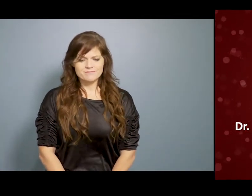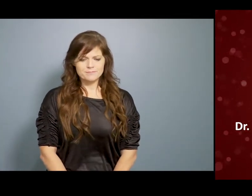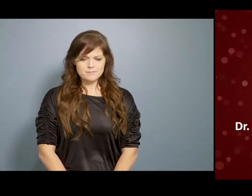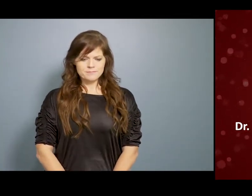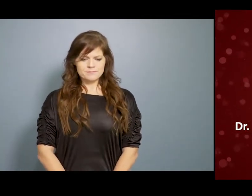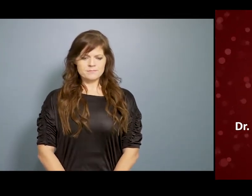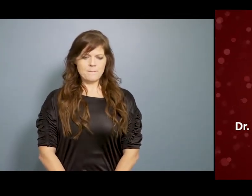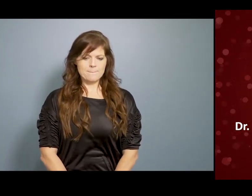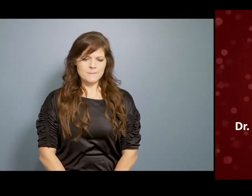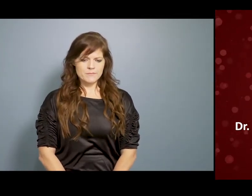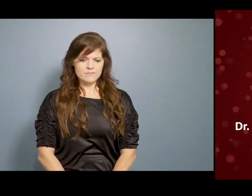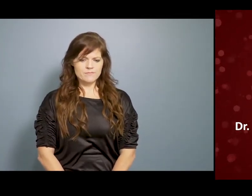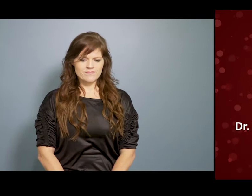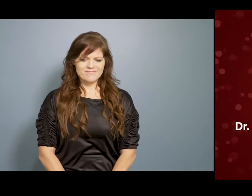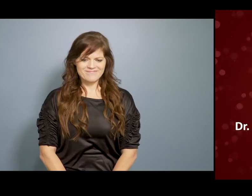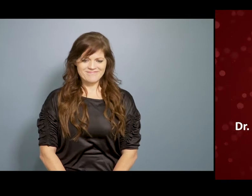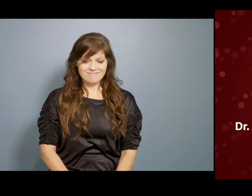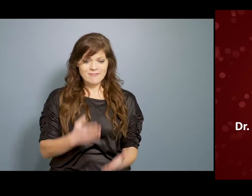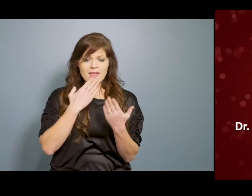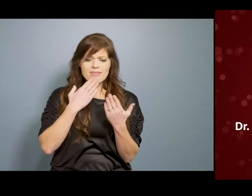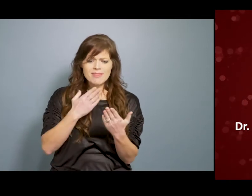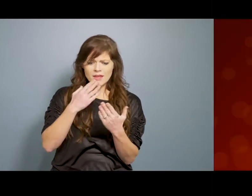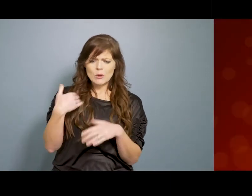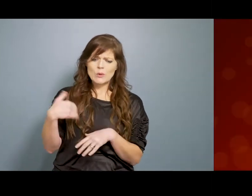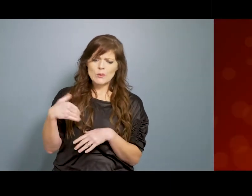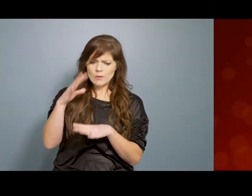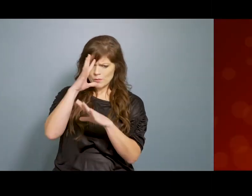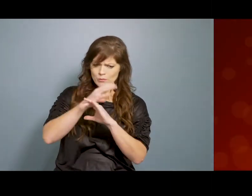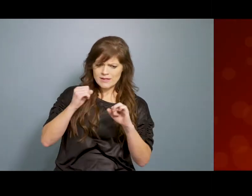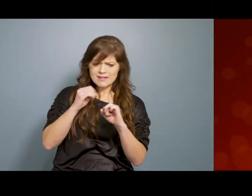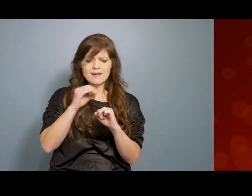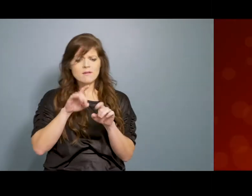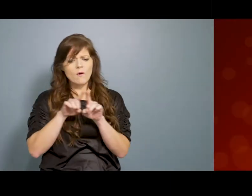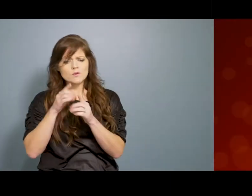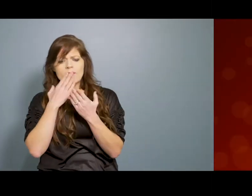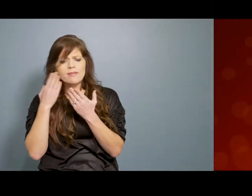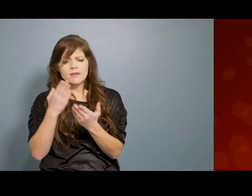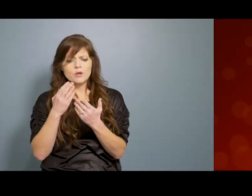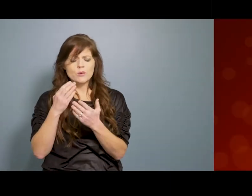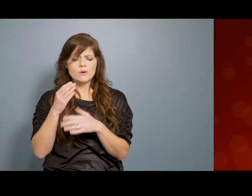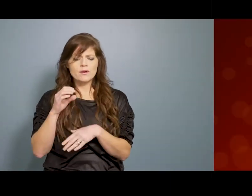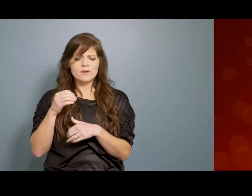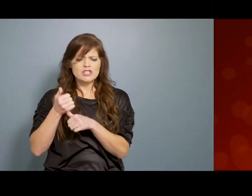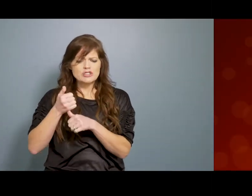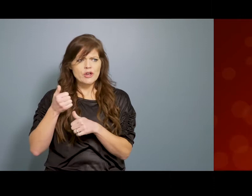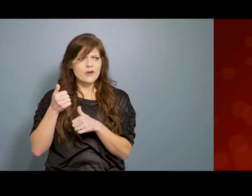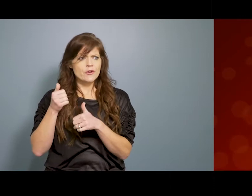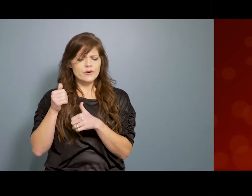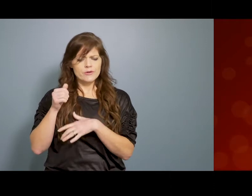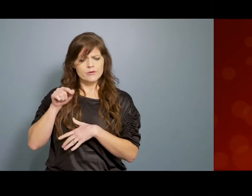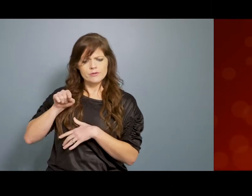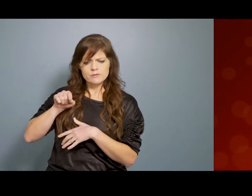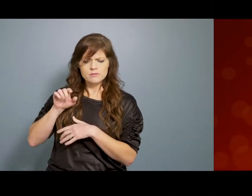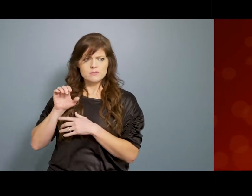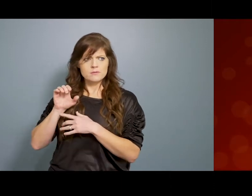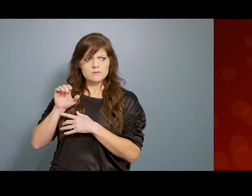Well, thank you, President, and thank you, Chairwoman Lenti, the new chair of our Board of